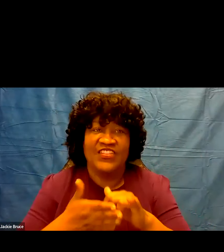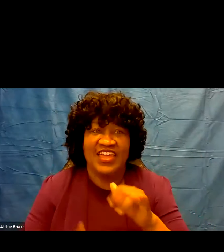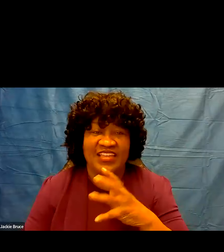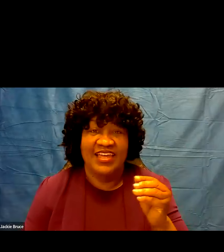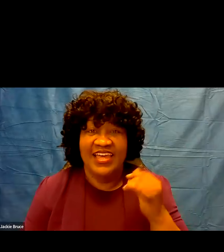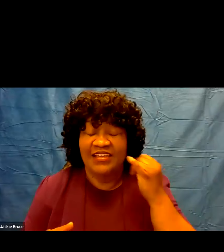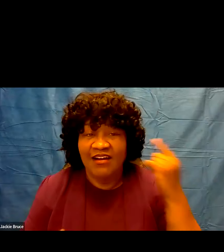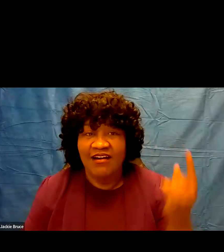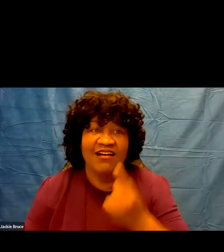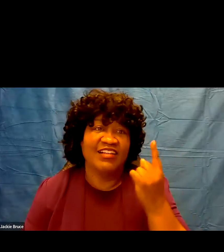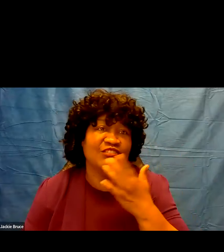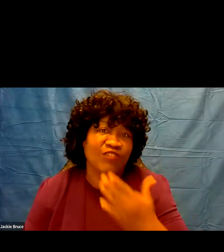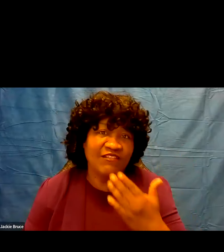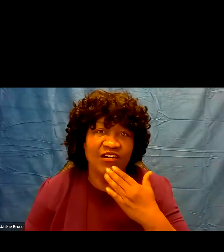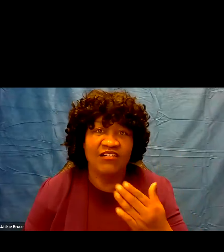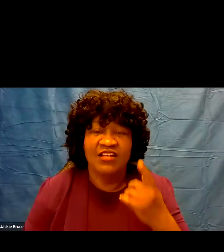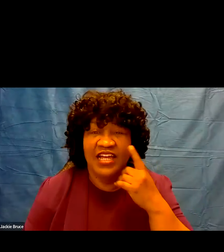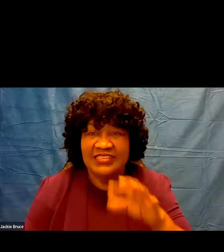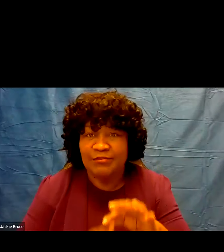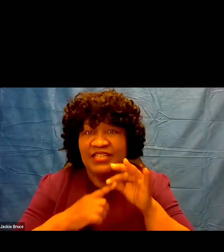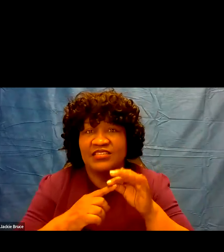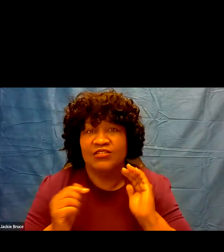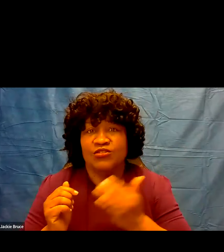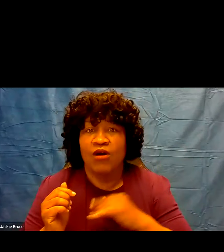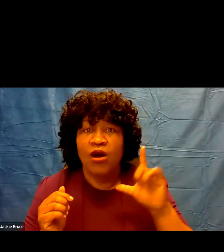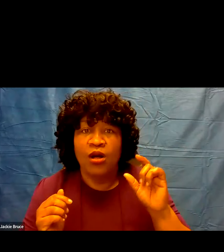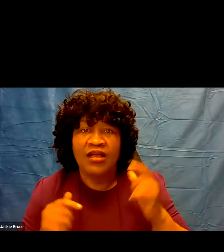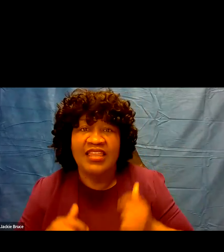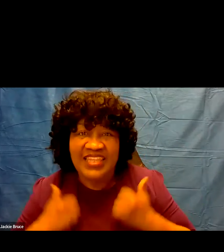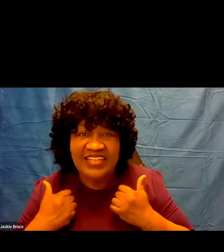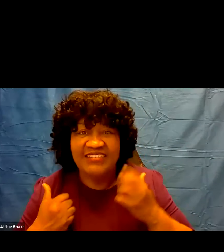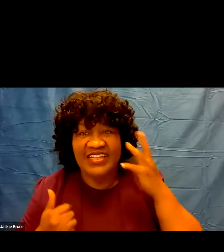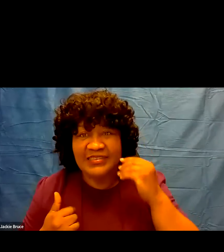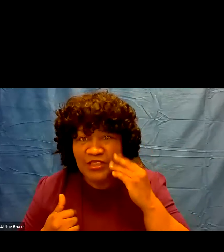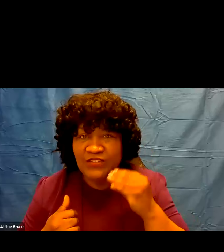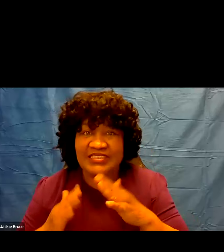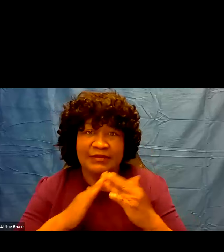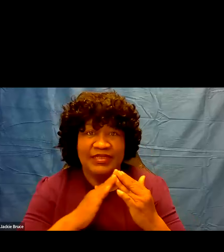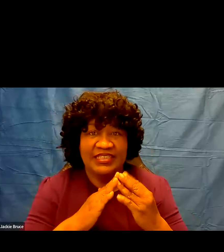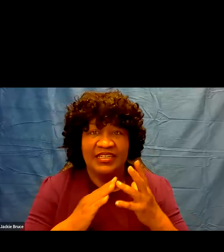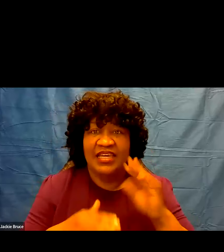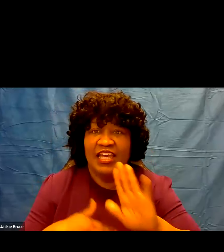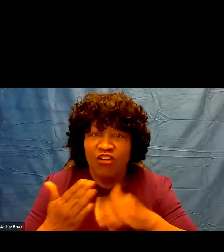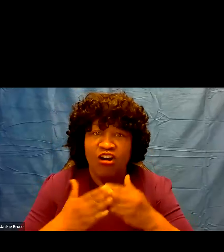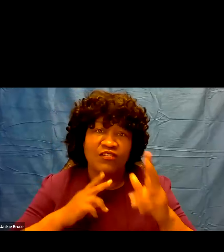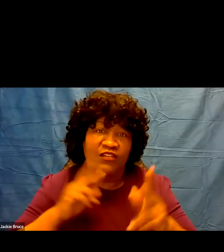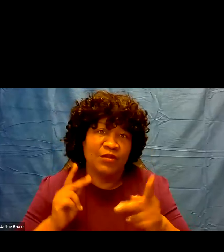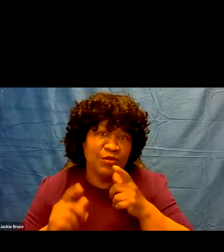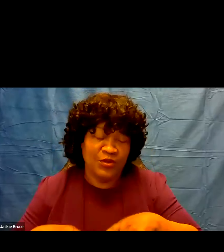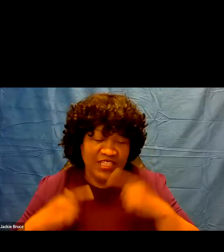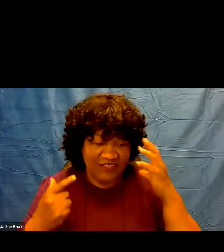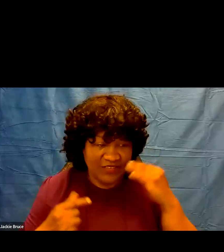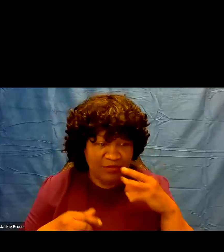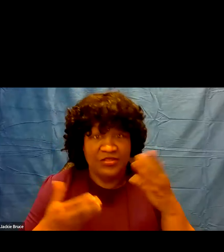as ever, very grateful, especially to our lived experience subcommittee and all of the folks with lived experience both